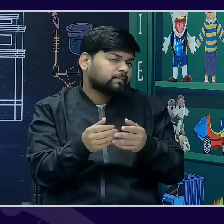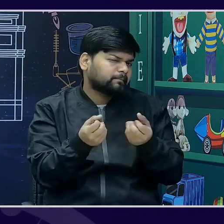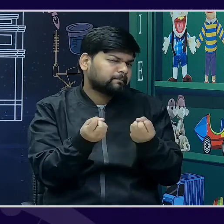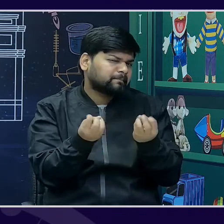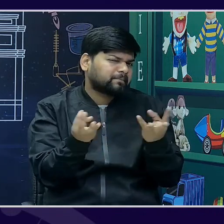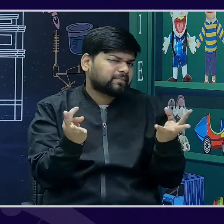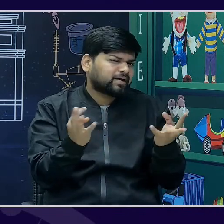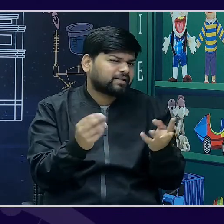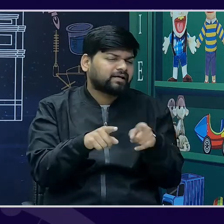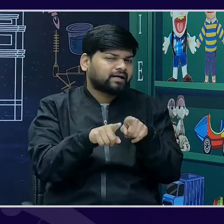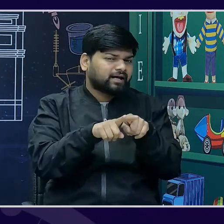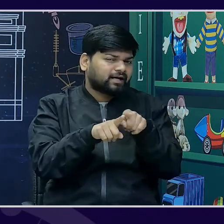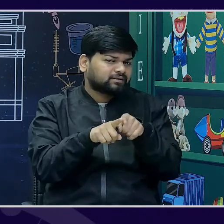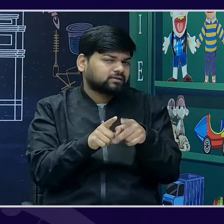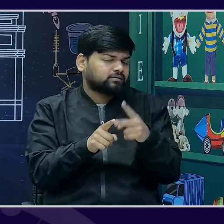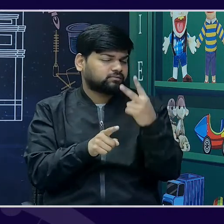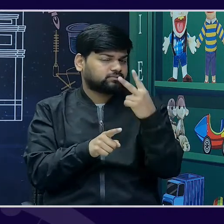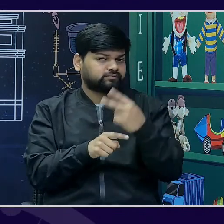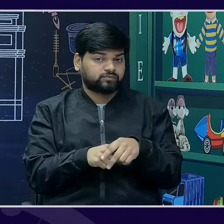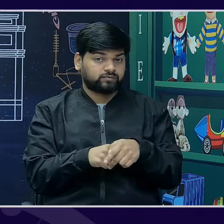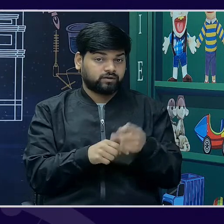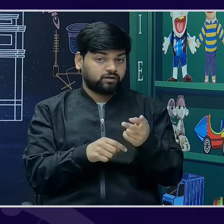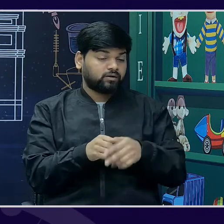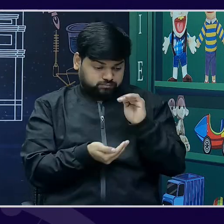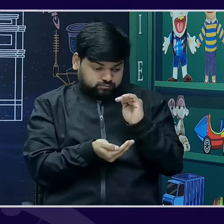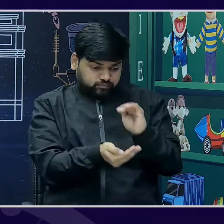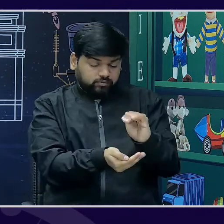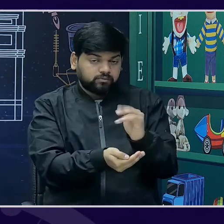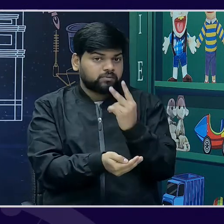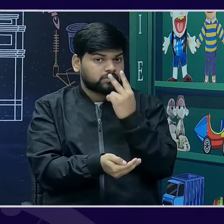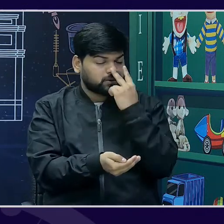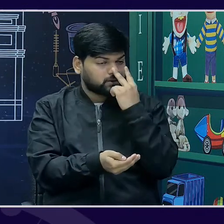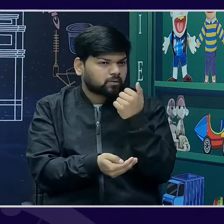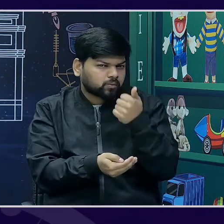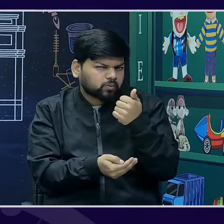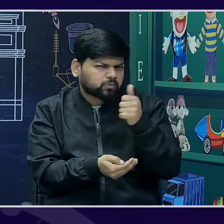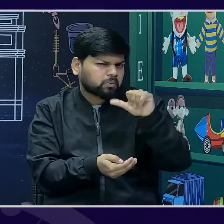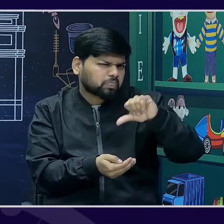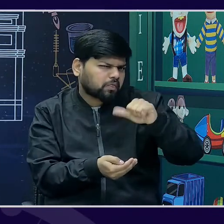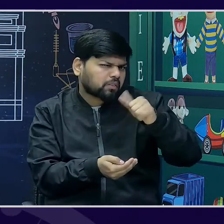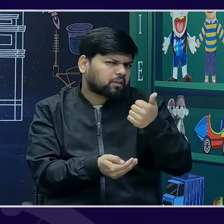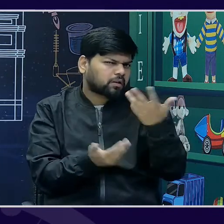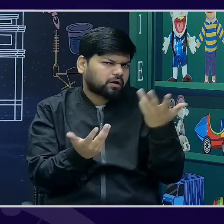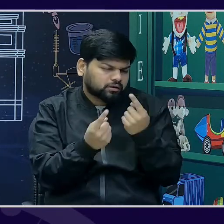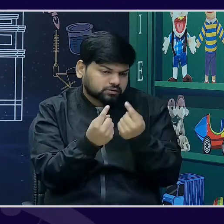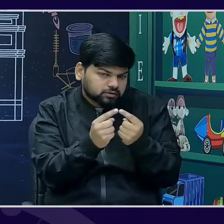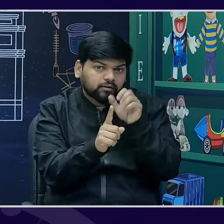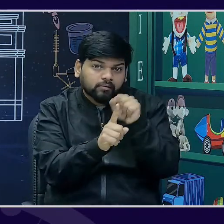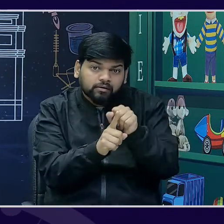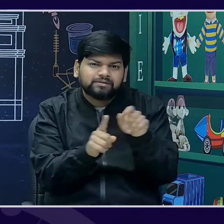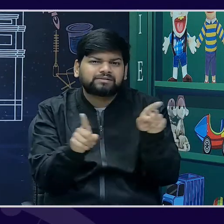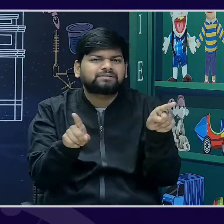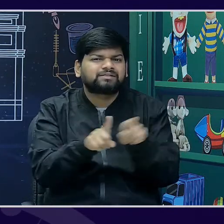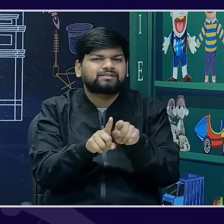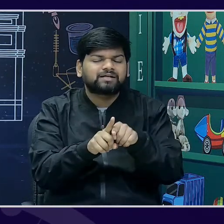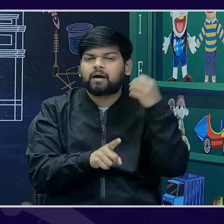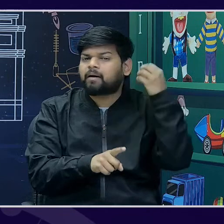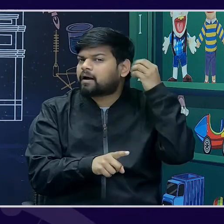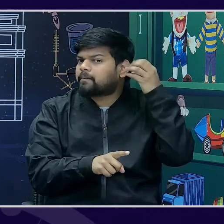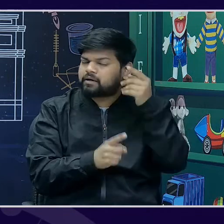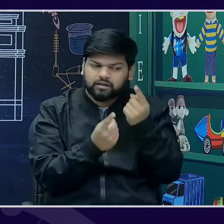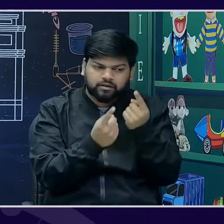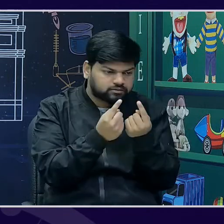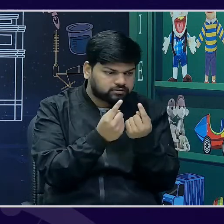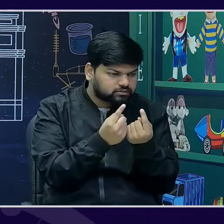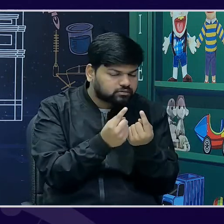a baby is identified to be having query hearing loss, because that is going to be a screener, we can have a follow-up with